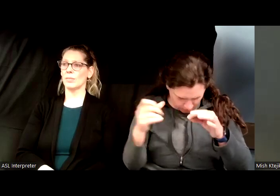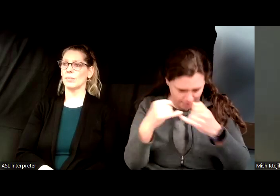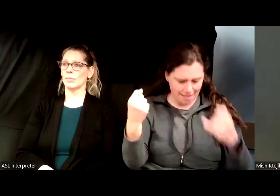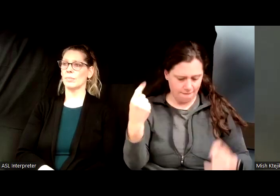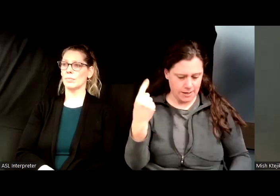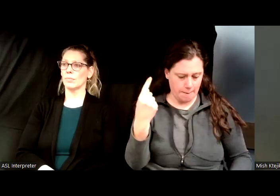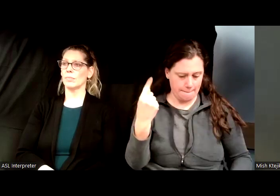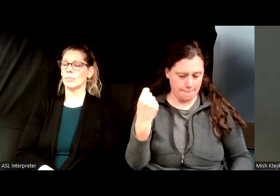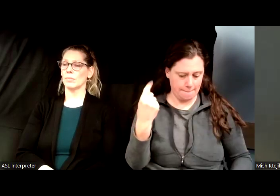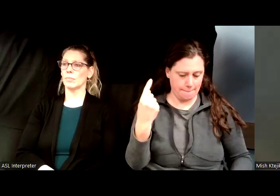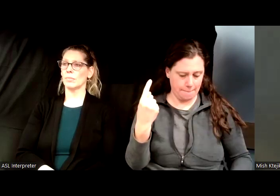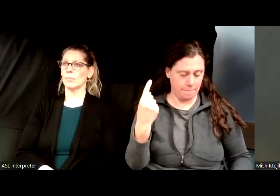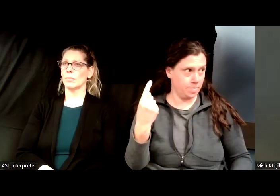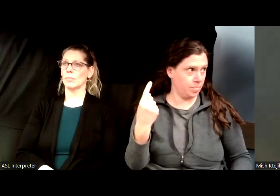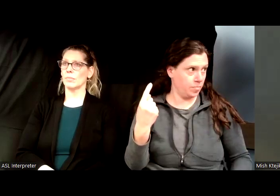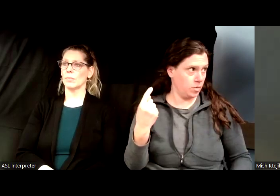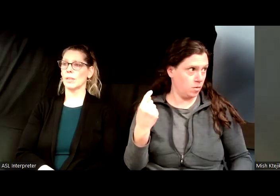only RID credentials.